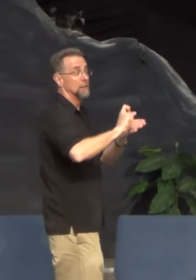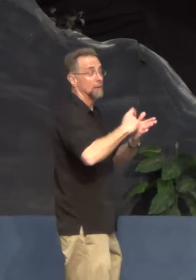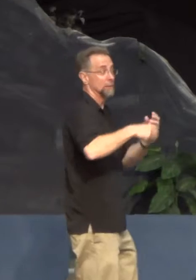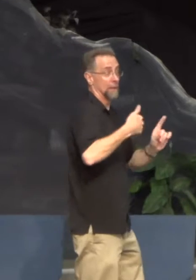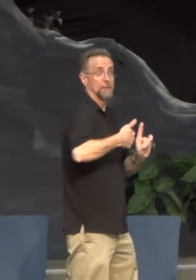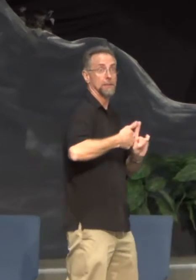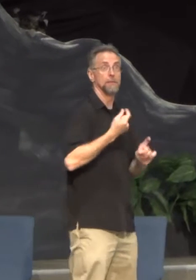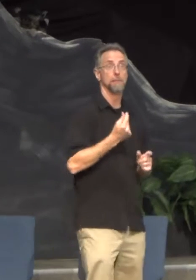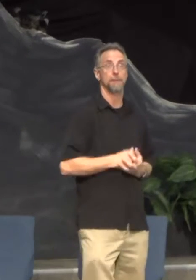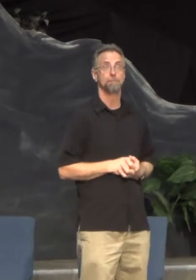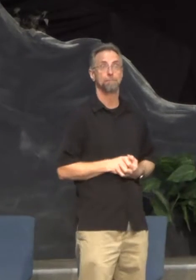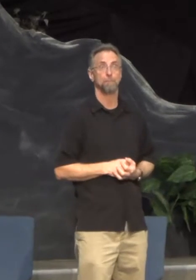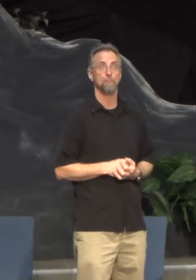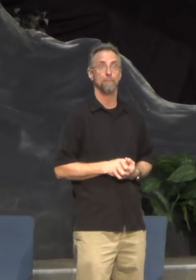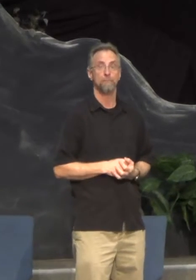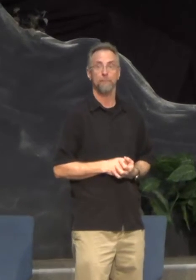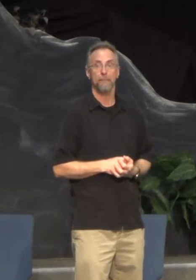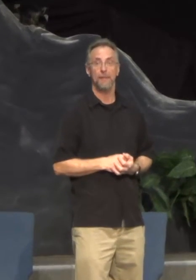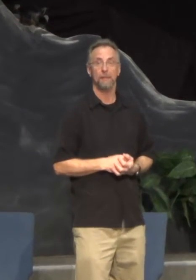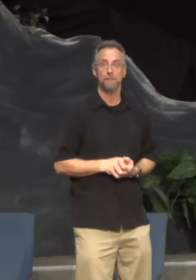And then Paul wrote of himself.